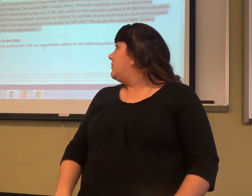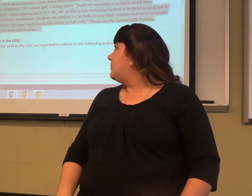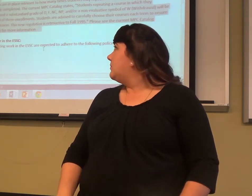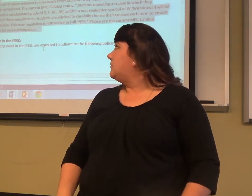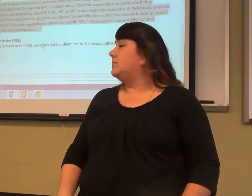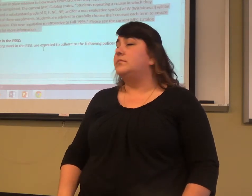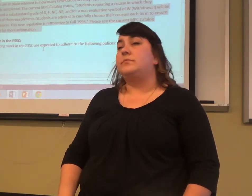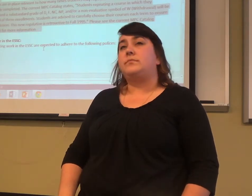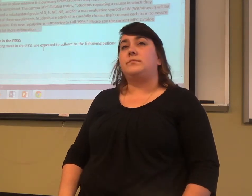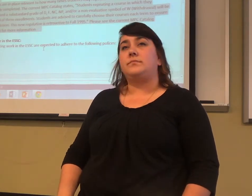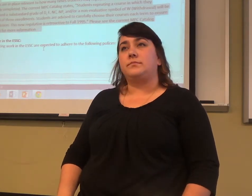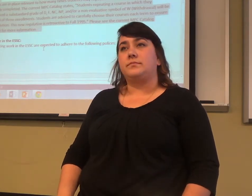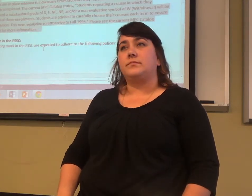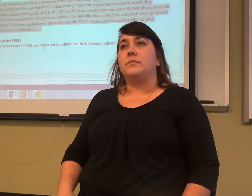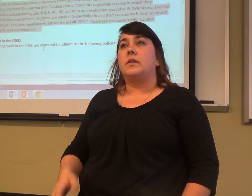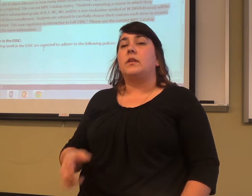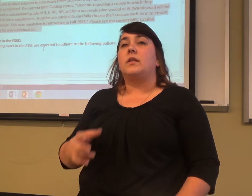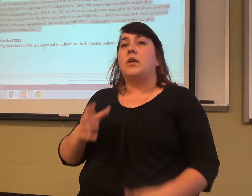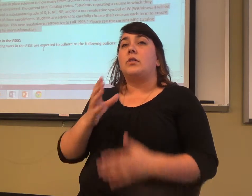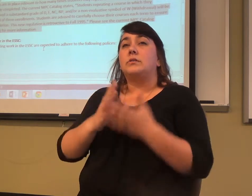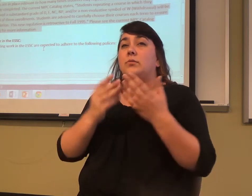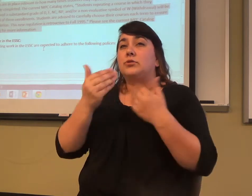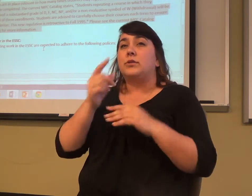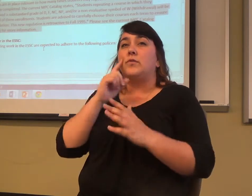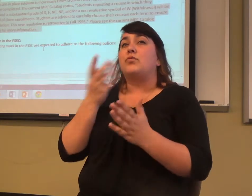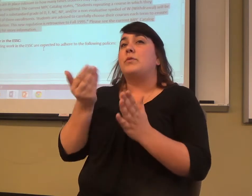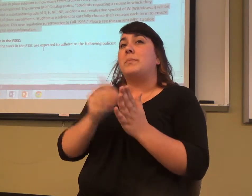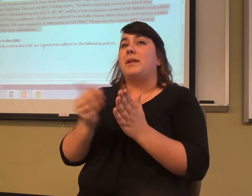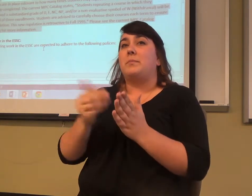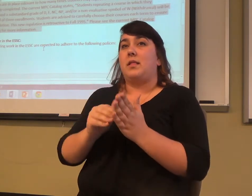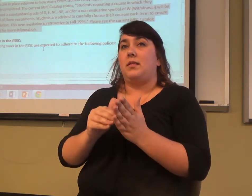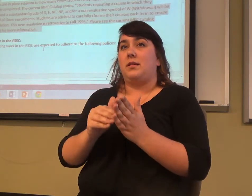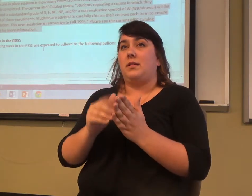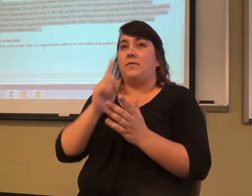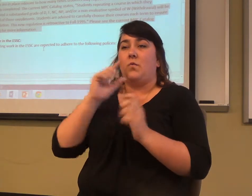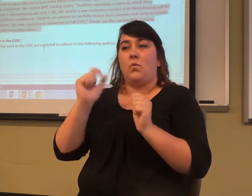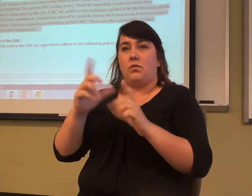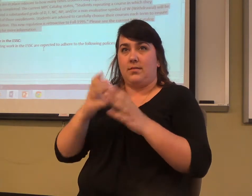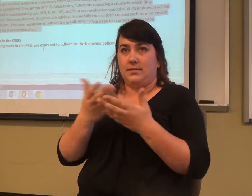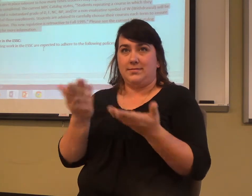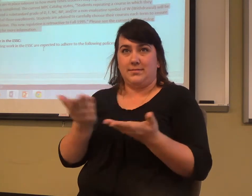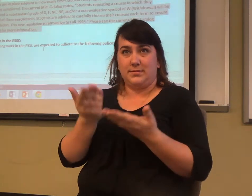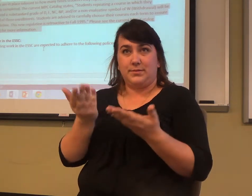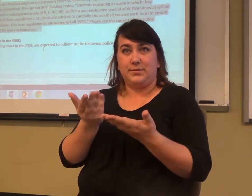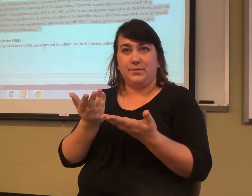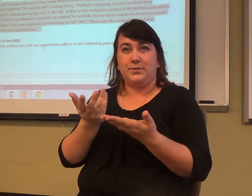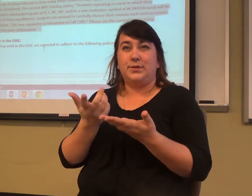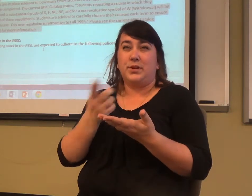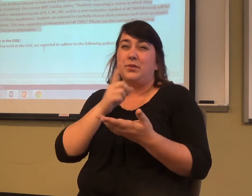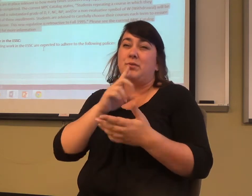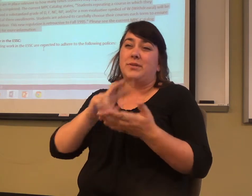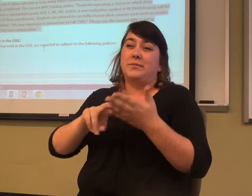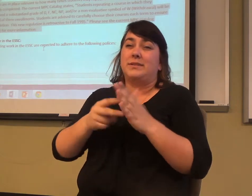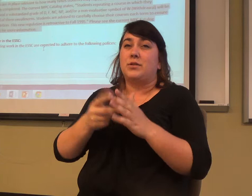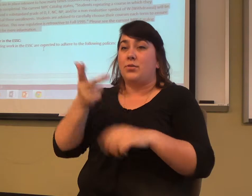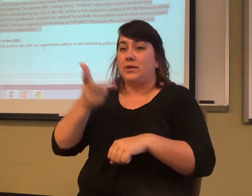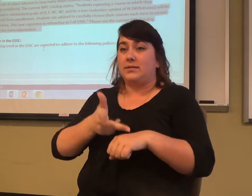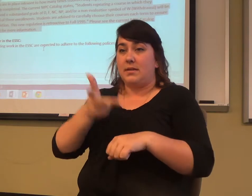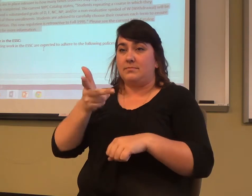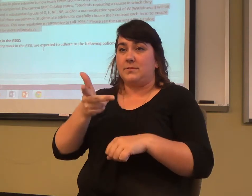There are repeatability restrictions in place for all of the classes you take at MPC. It's essentially a 3 strikes policy. So you've got